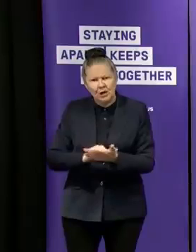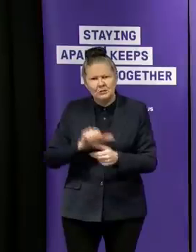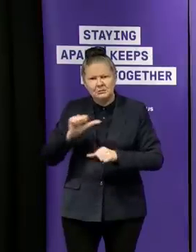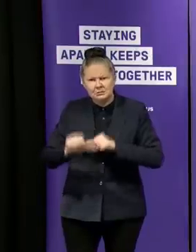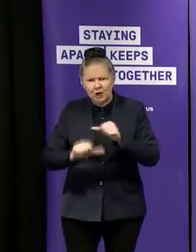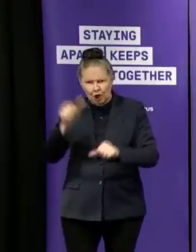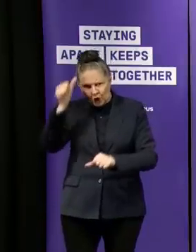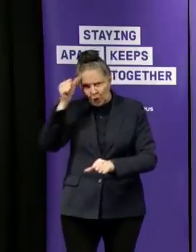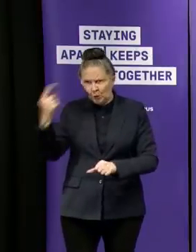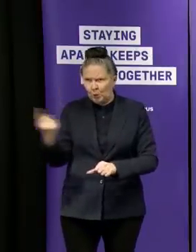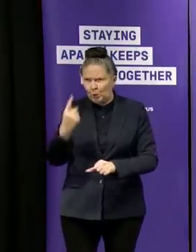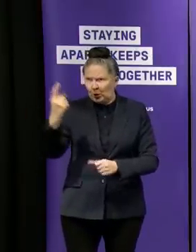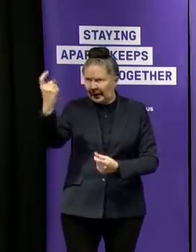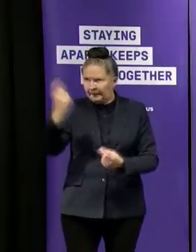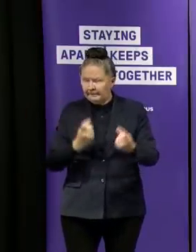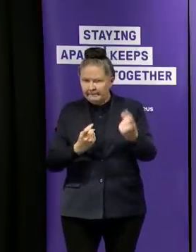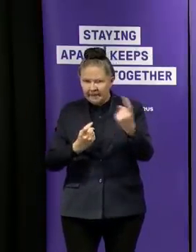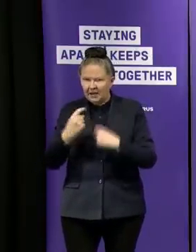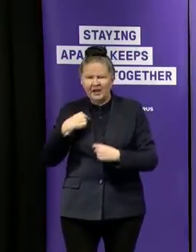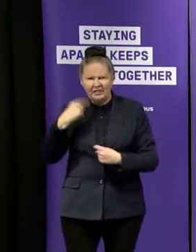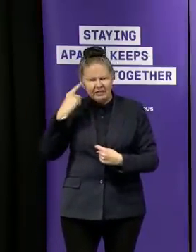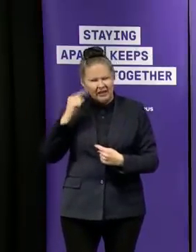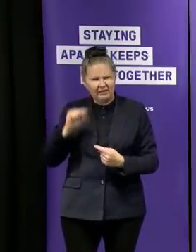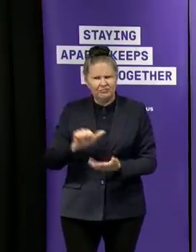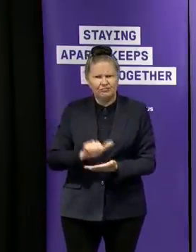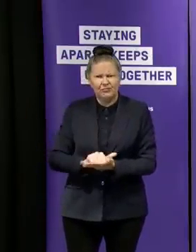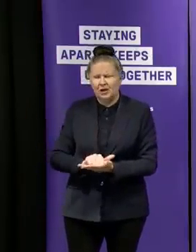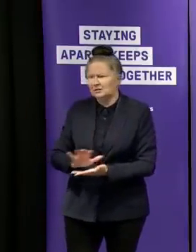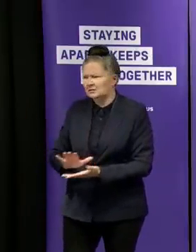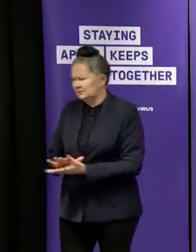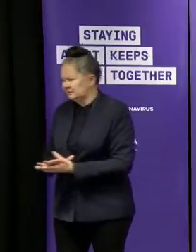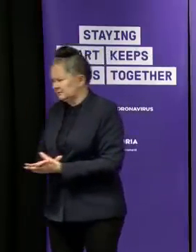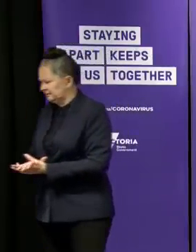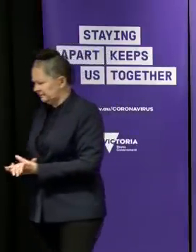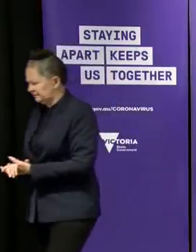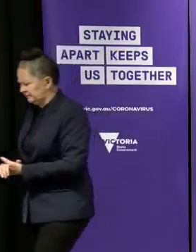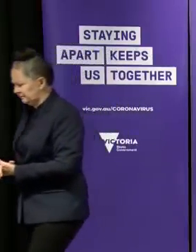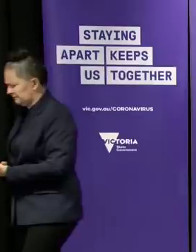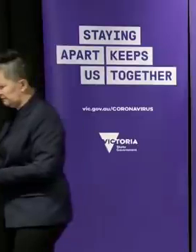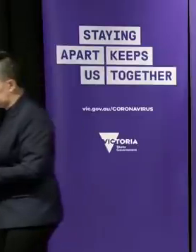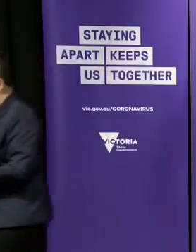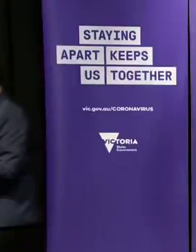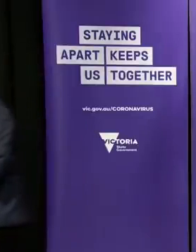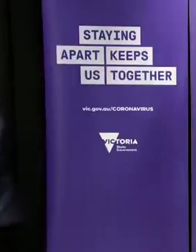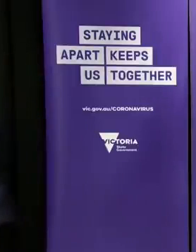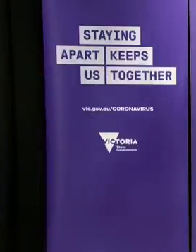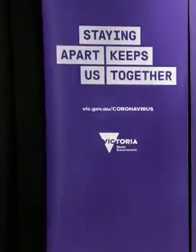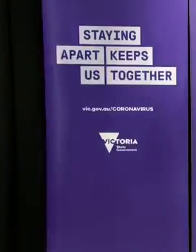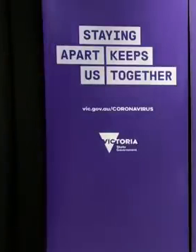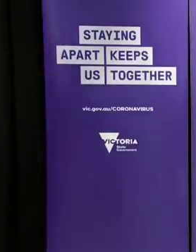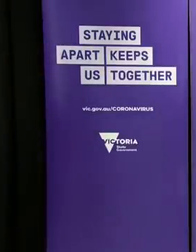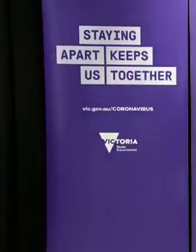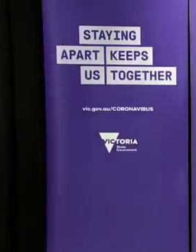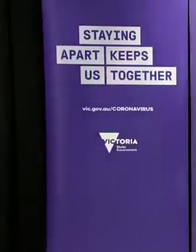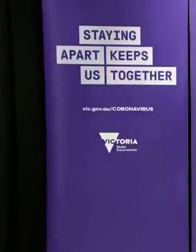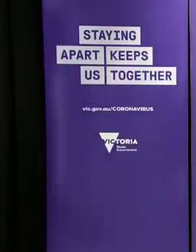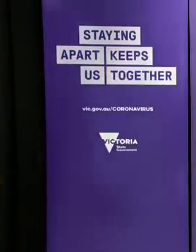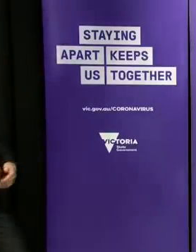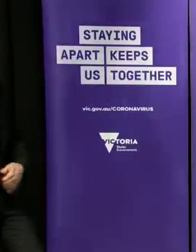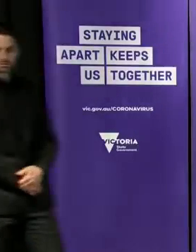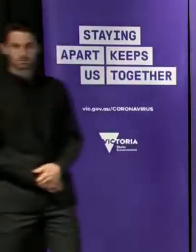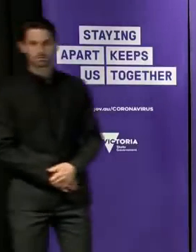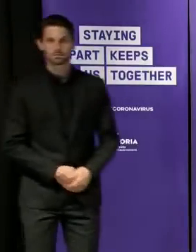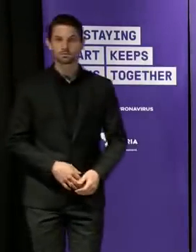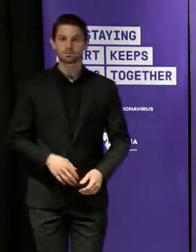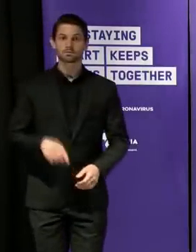who's coming. I don't think that's too much for us to ask. Do you have a message to the New Zealand Prime Minister after her win last I night? sent her a message